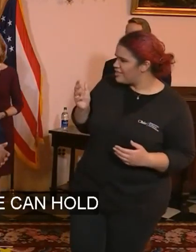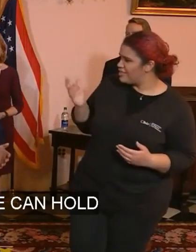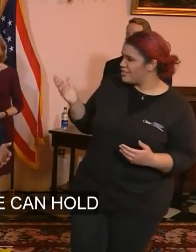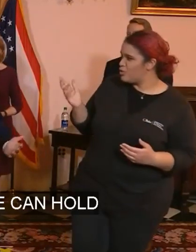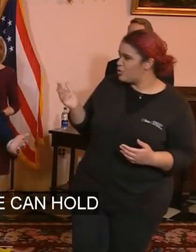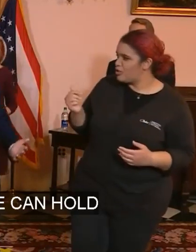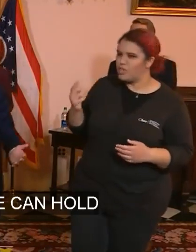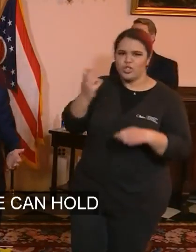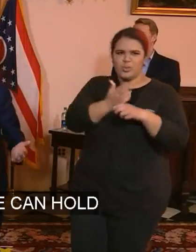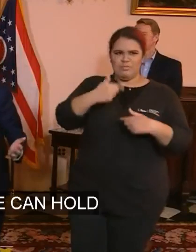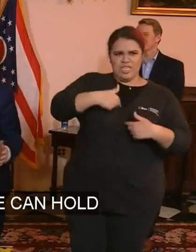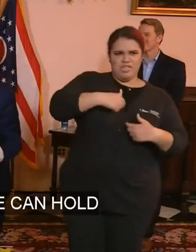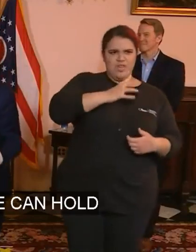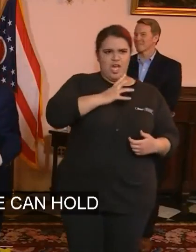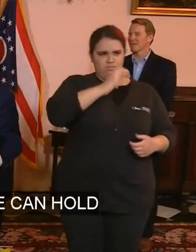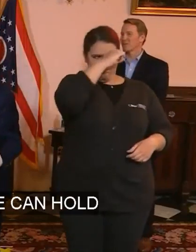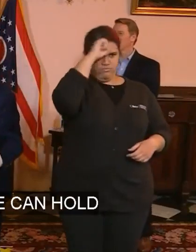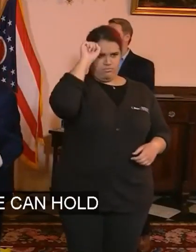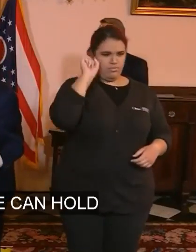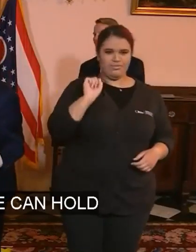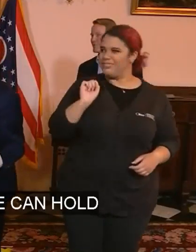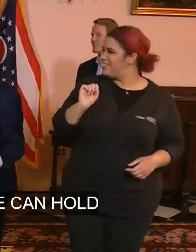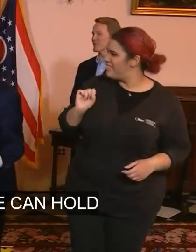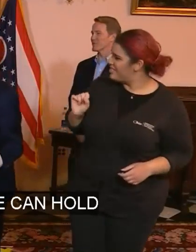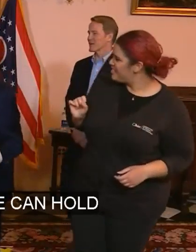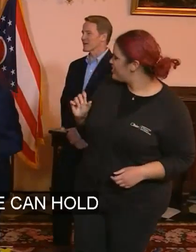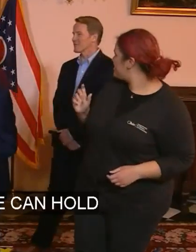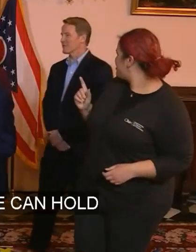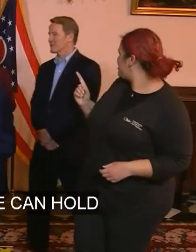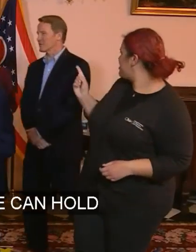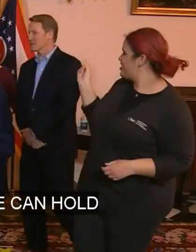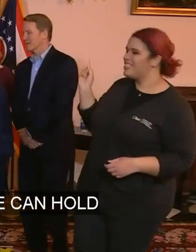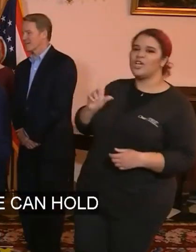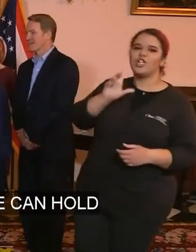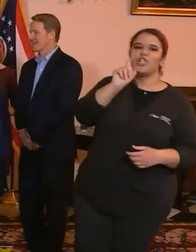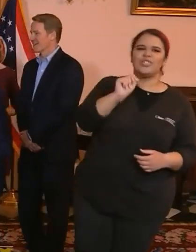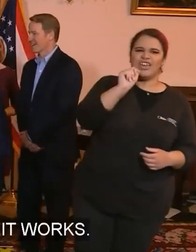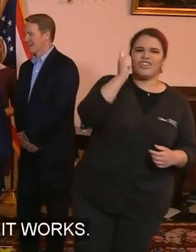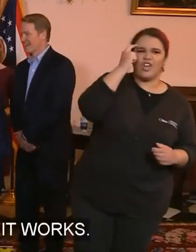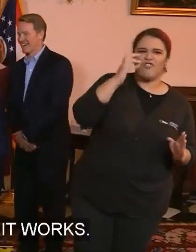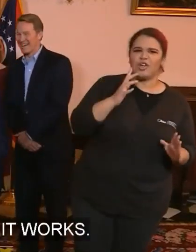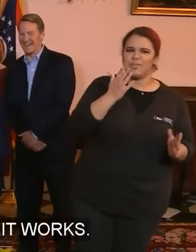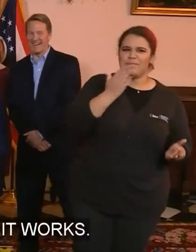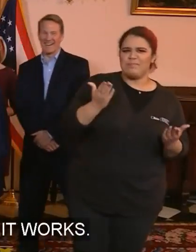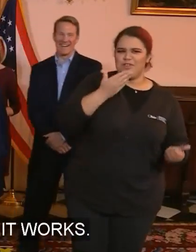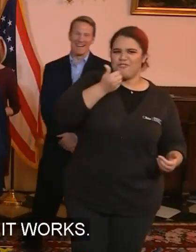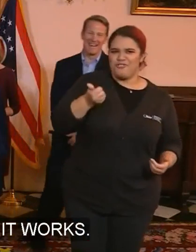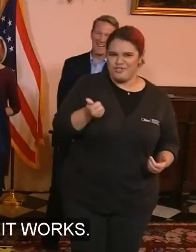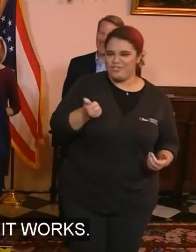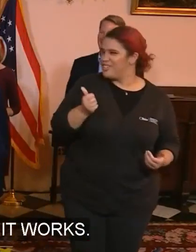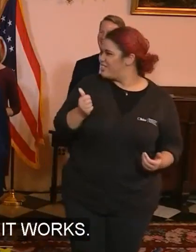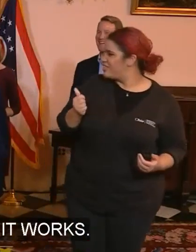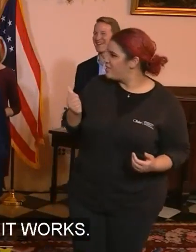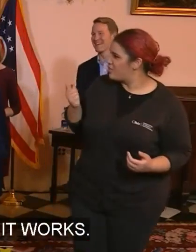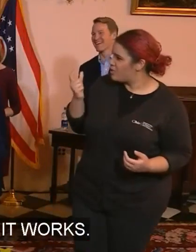Or on me, or whatever. You've seen in the news. Do the Lieutenant Governor or whatever. They're able